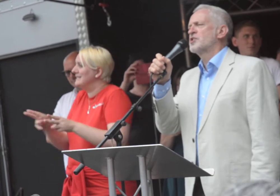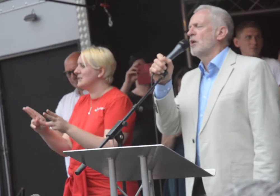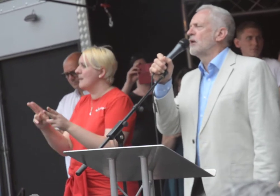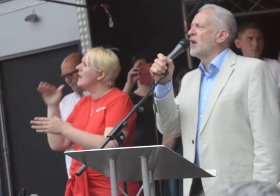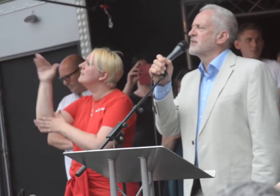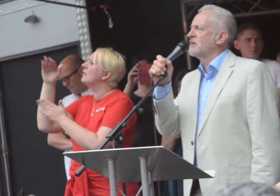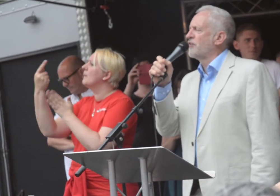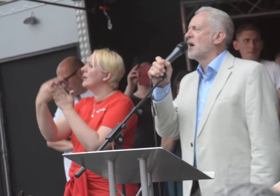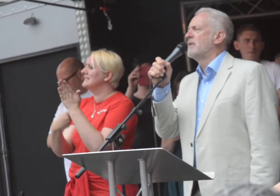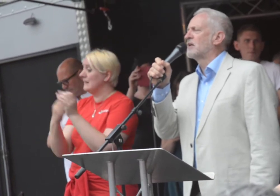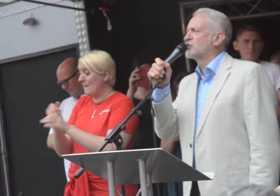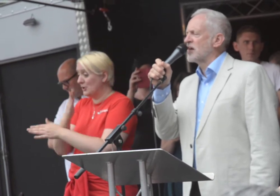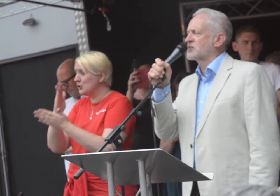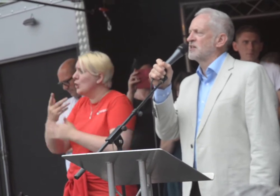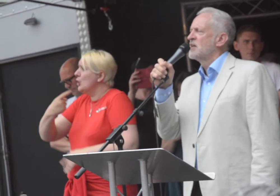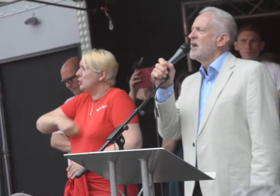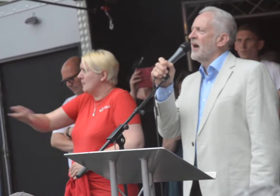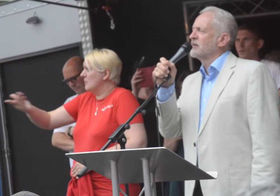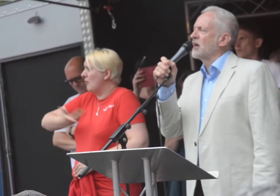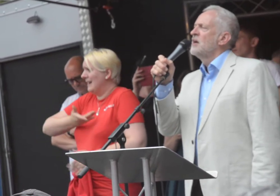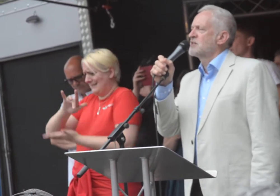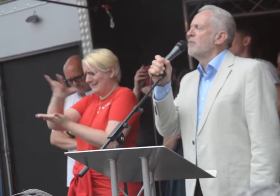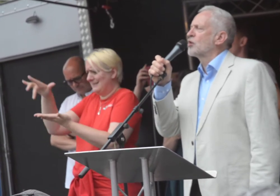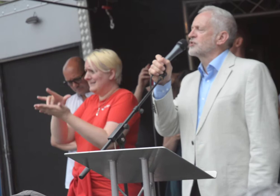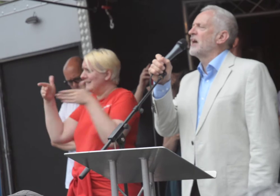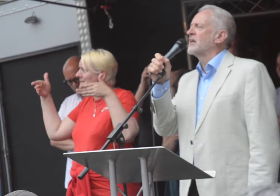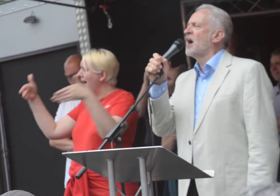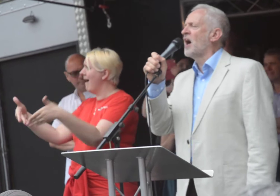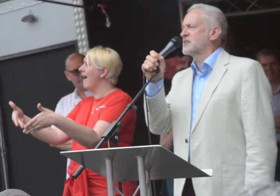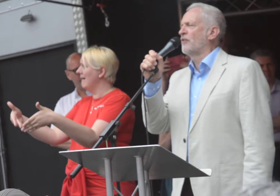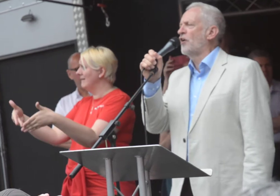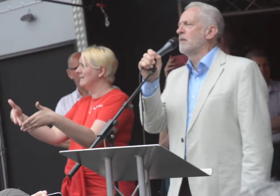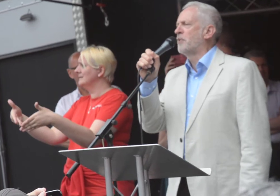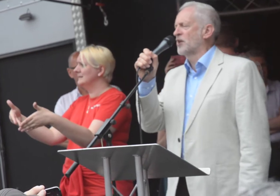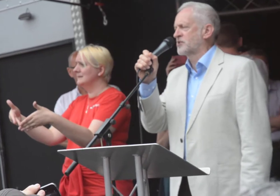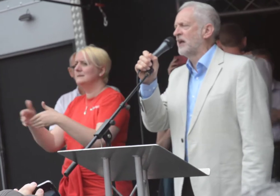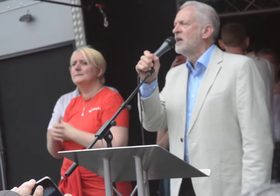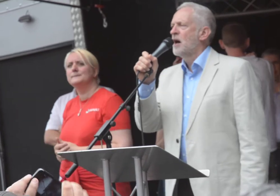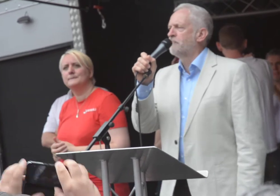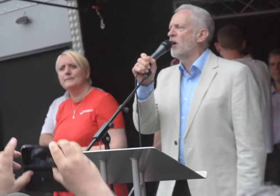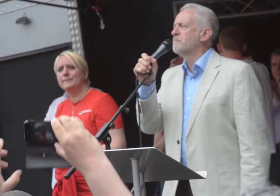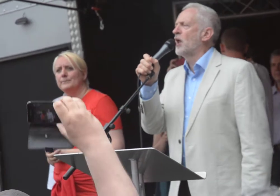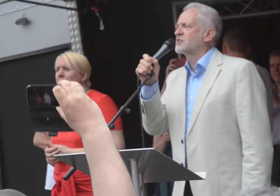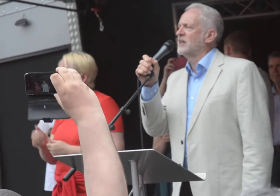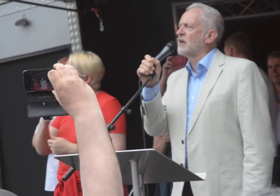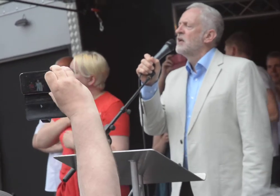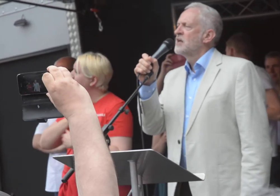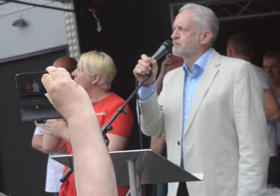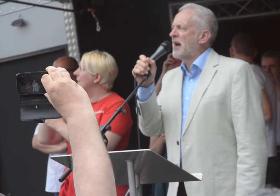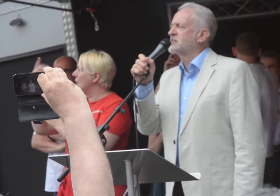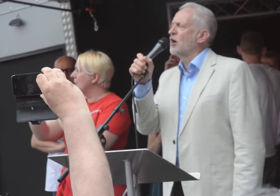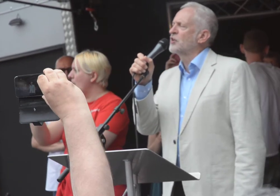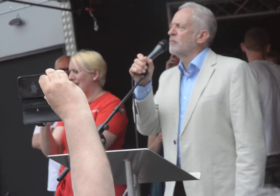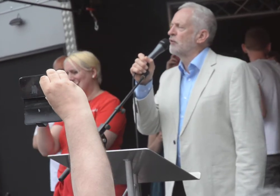that puts human rights, environmental justice and democracy at the heart of a foreign policy. A foreign policy that